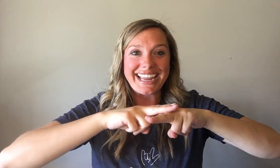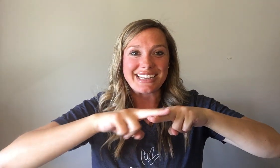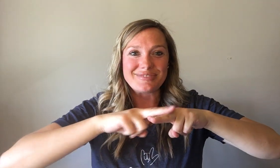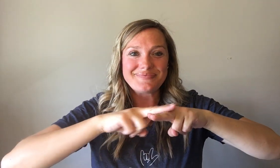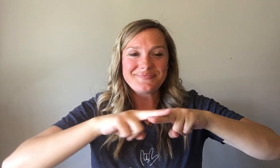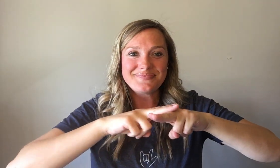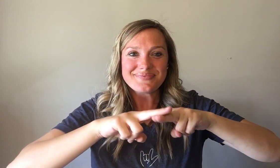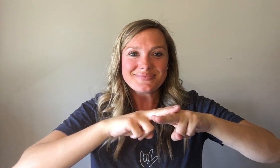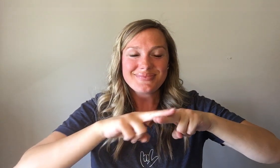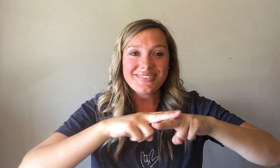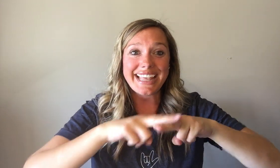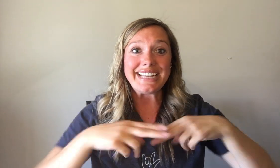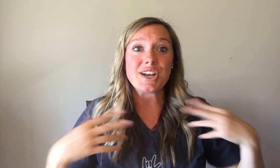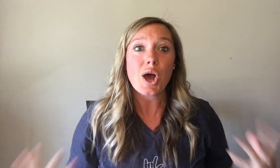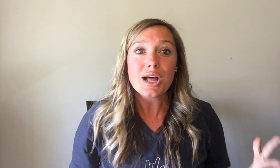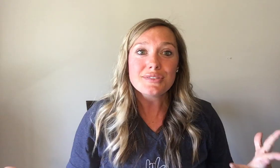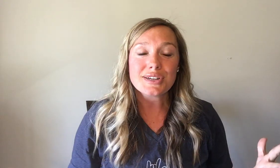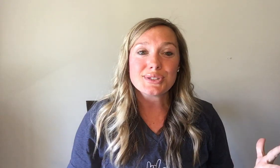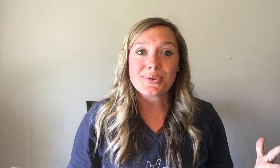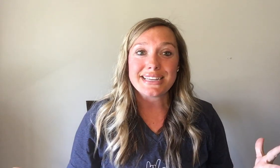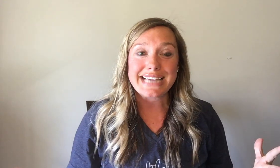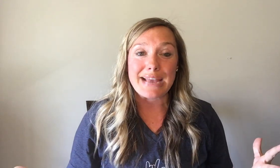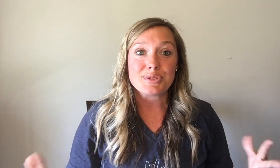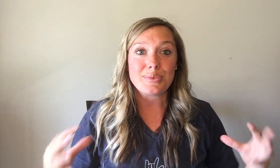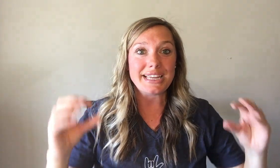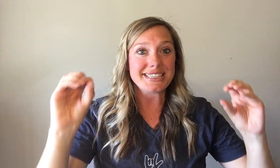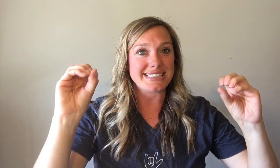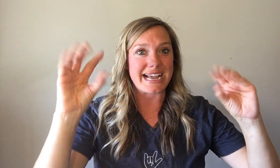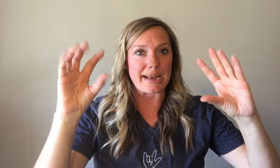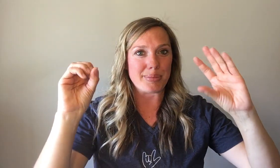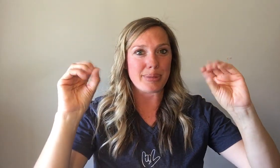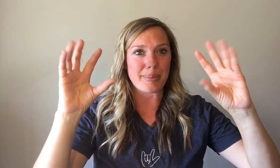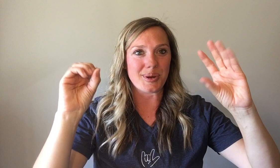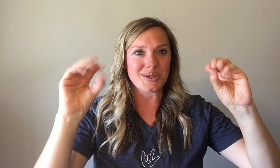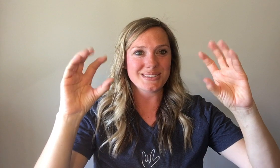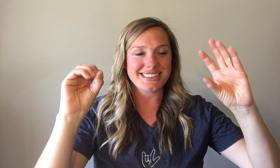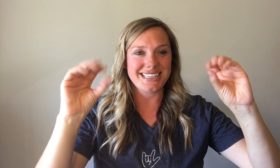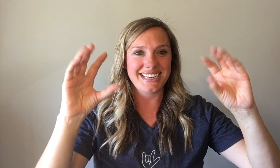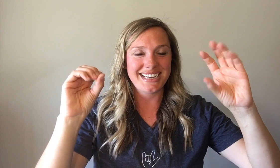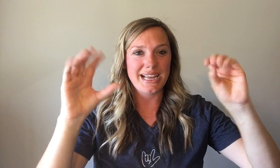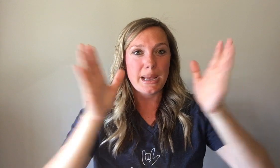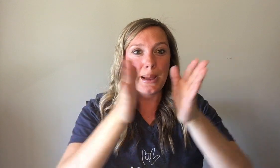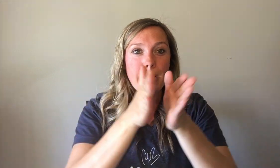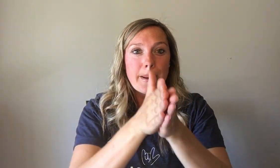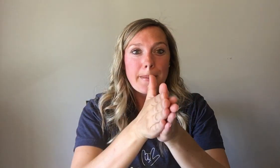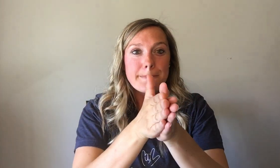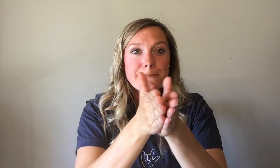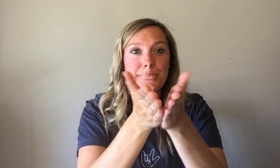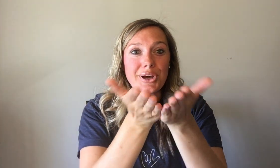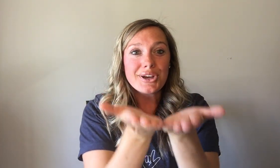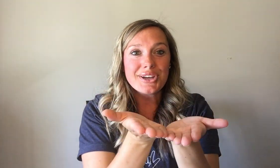train. And in all of our story times, we sign bubbles, book,